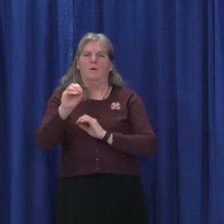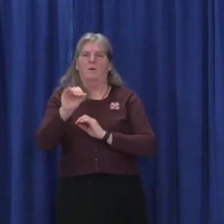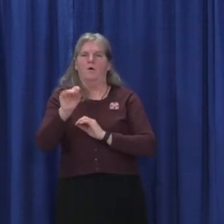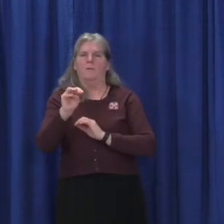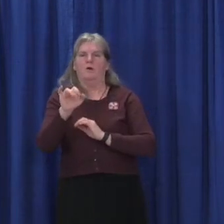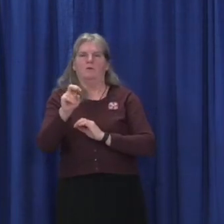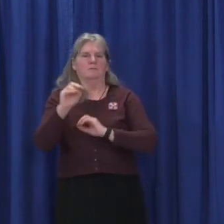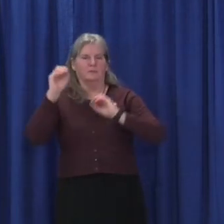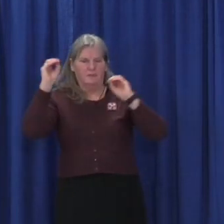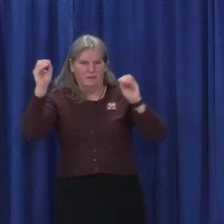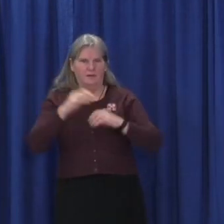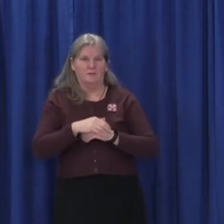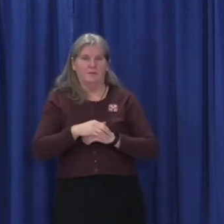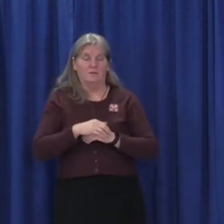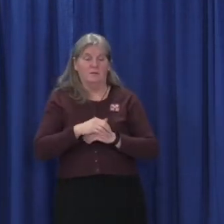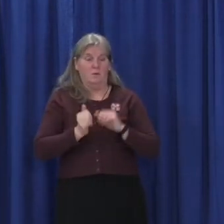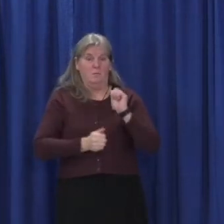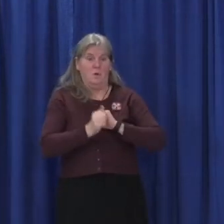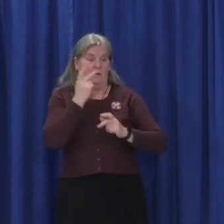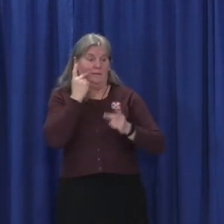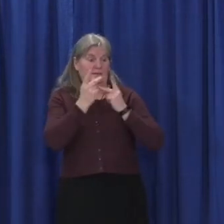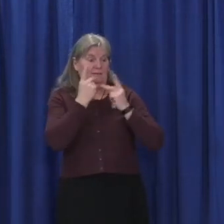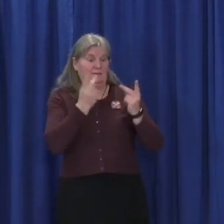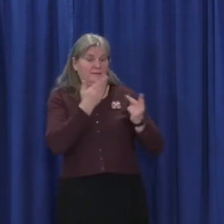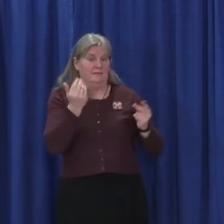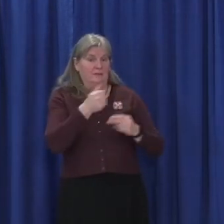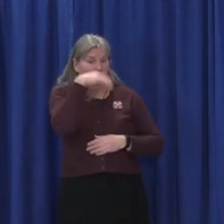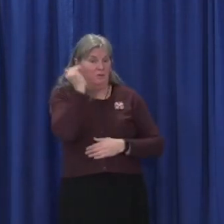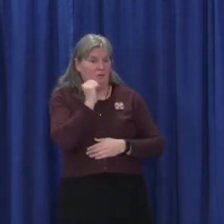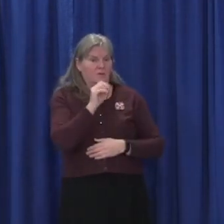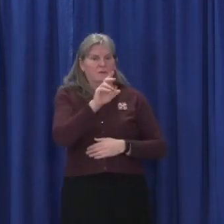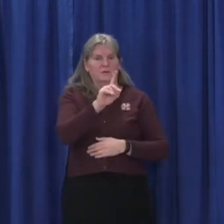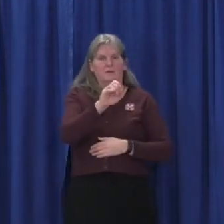The dominant variant we encounter continues to be Delta.